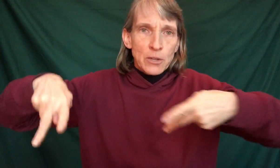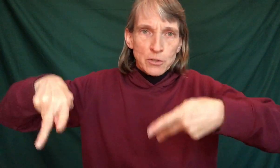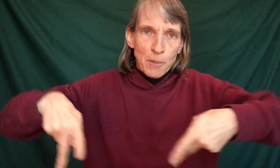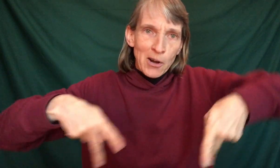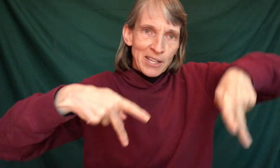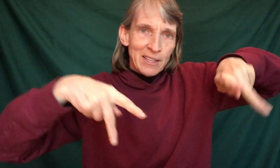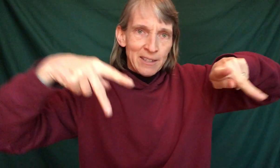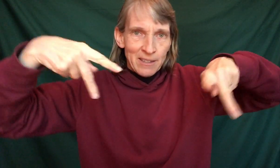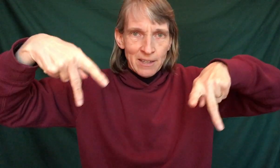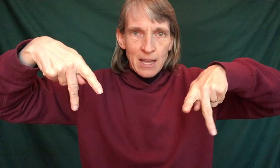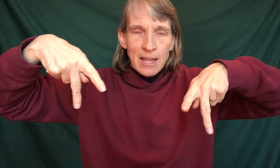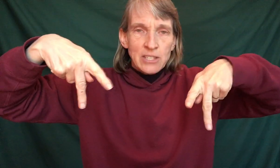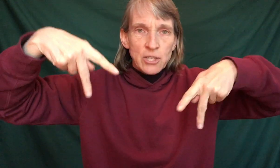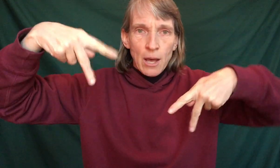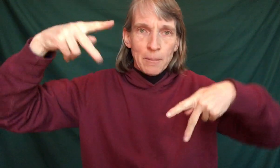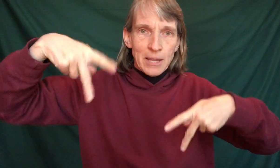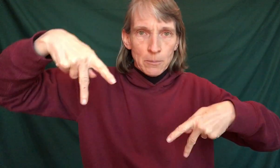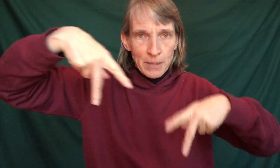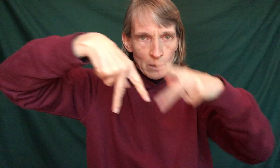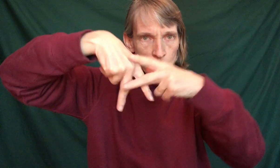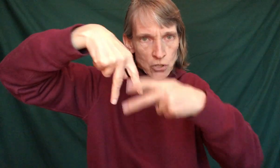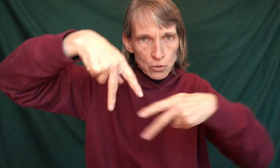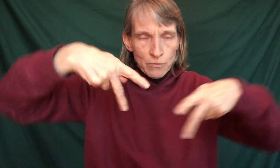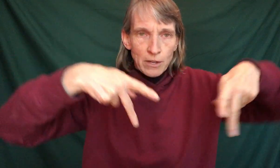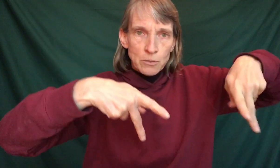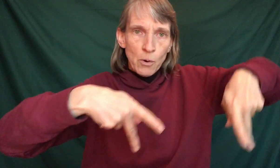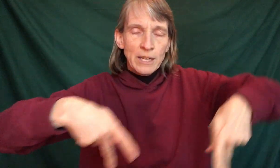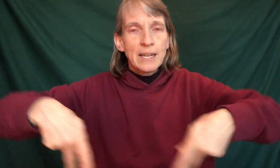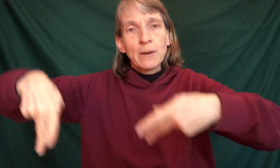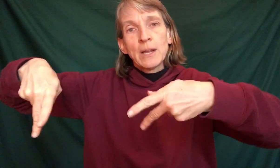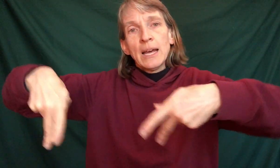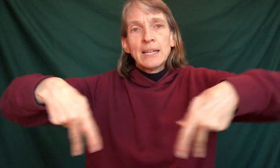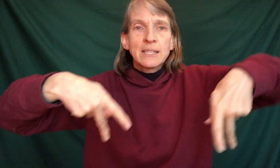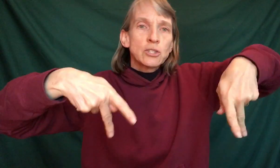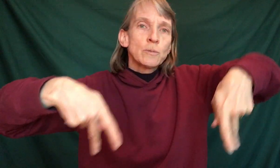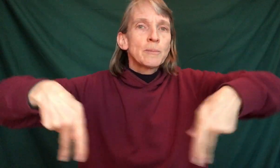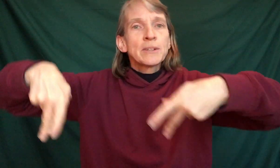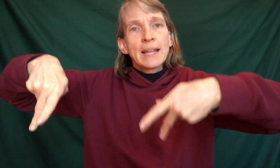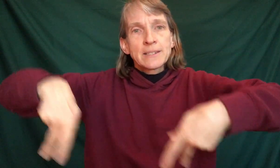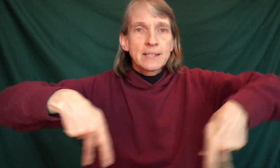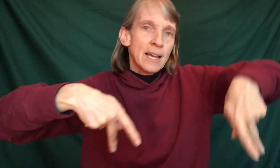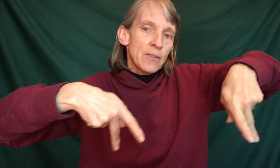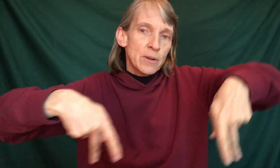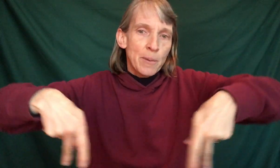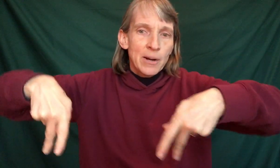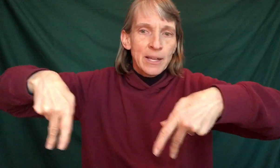use party. That's a letter P, which is two fingers pointing down. It's like two people dancing together at a party.